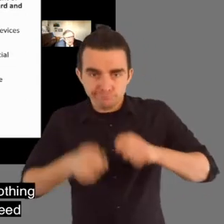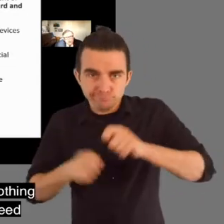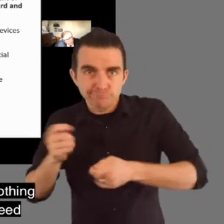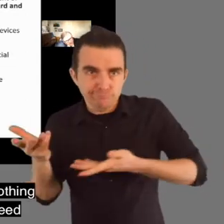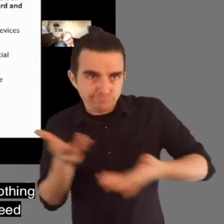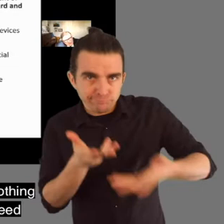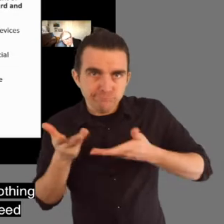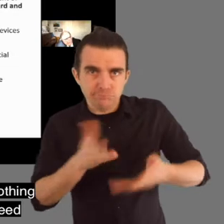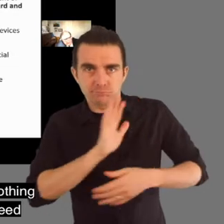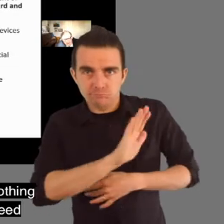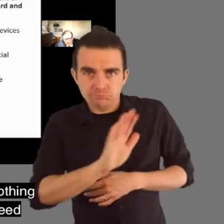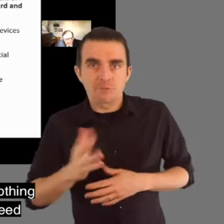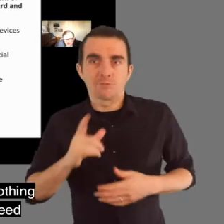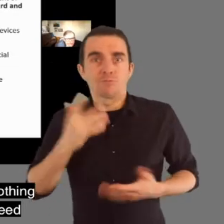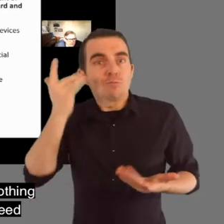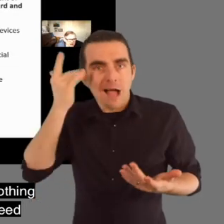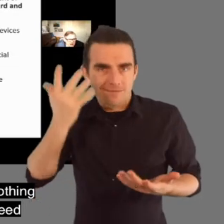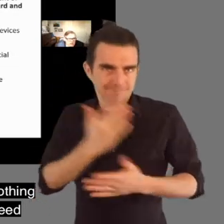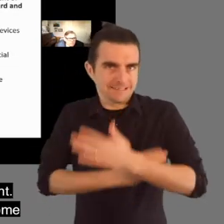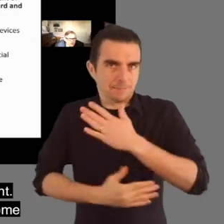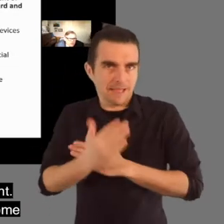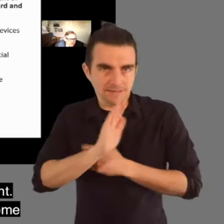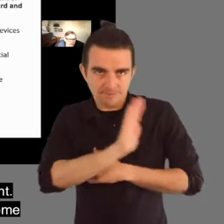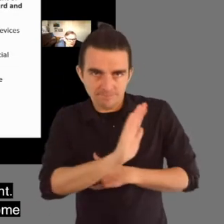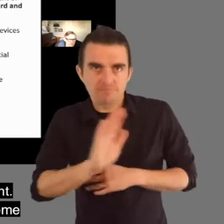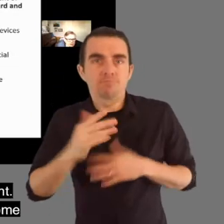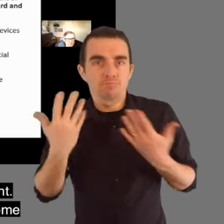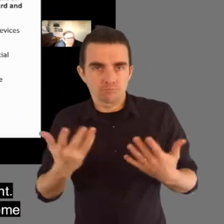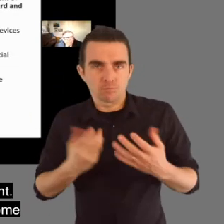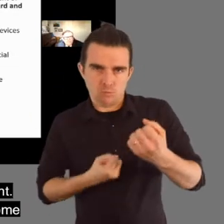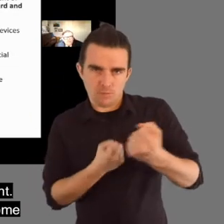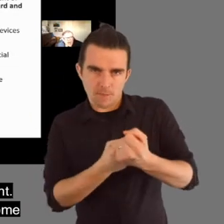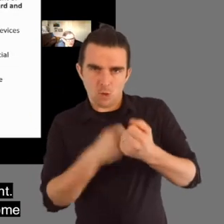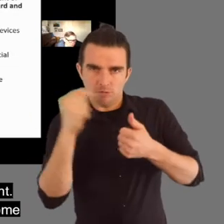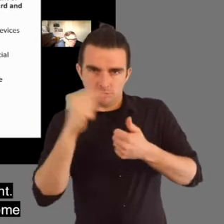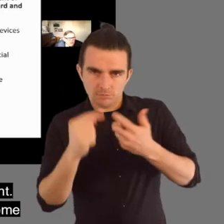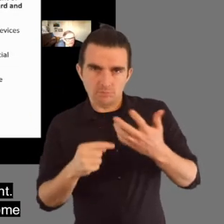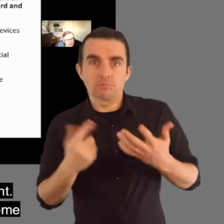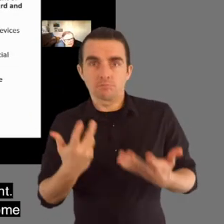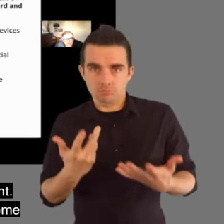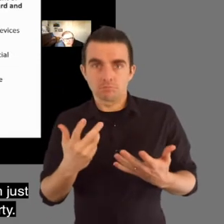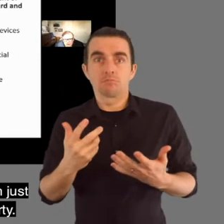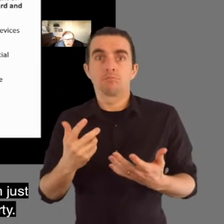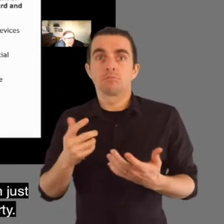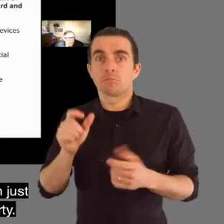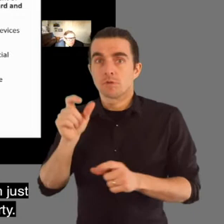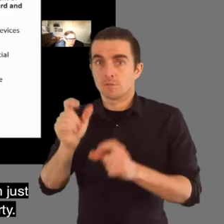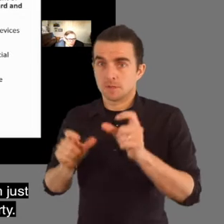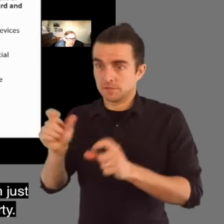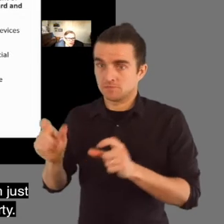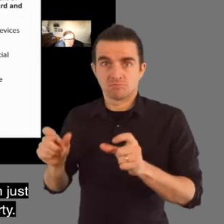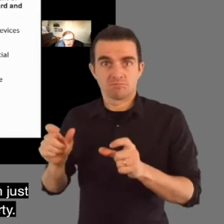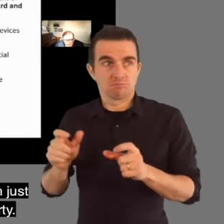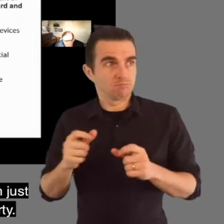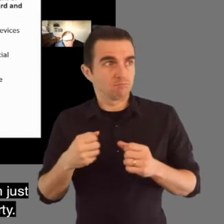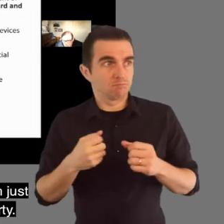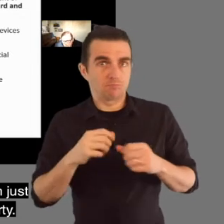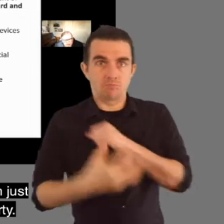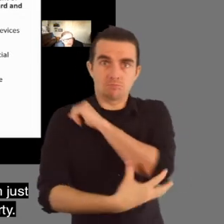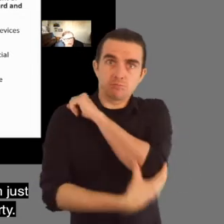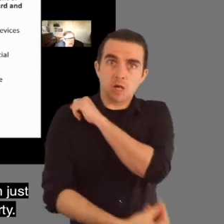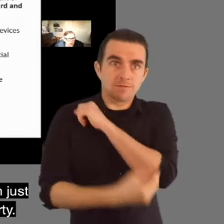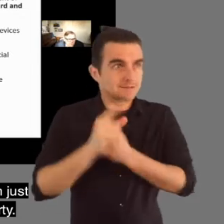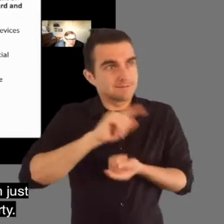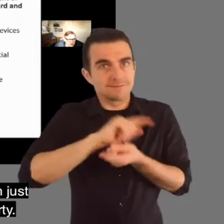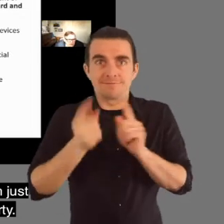clothing, or the adapted diet that you might need because of your impairment. The state should provide some additional support apart from